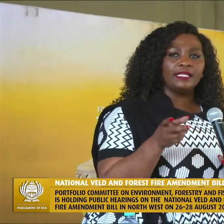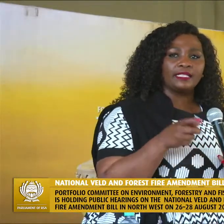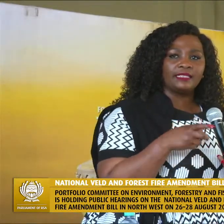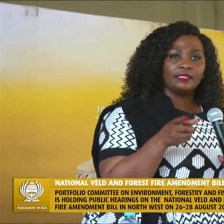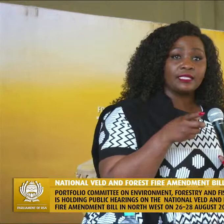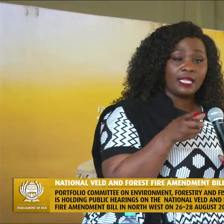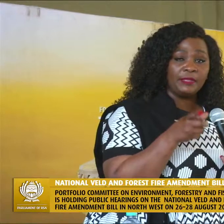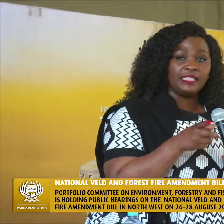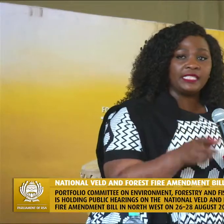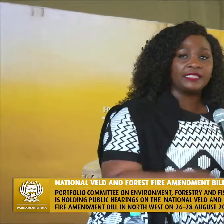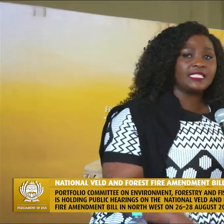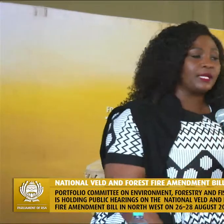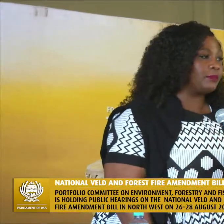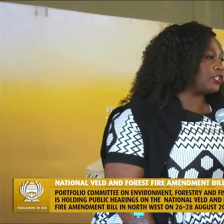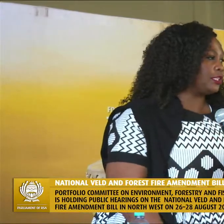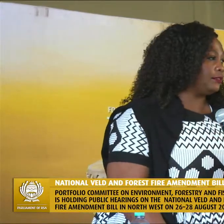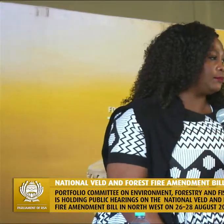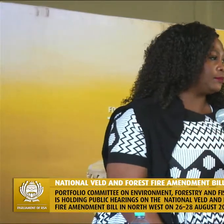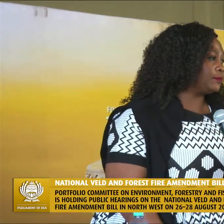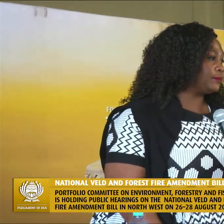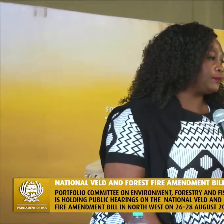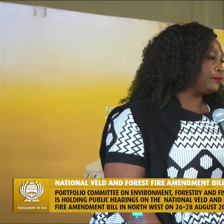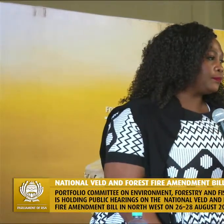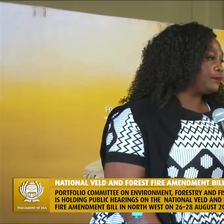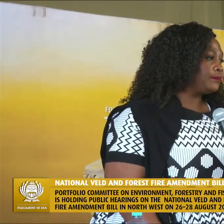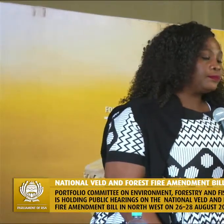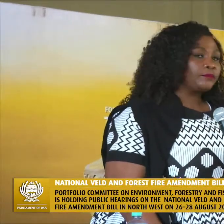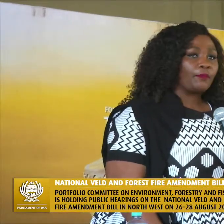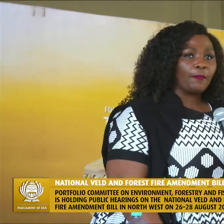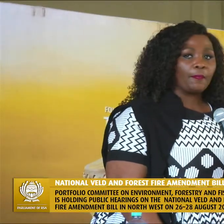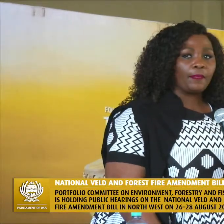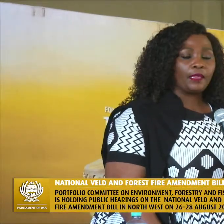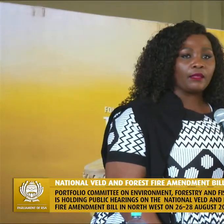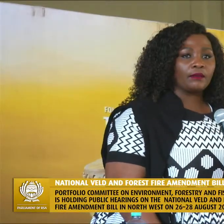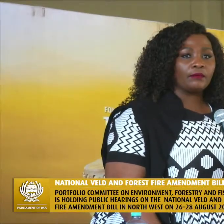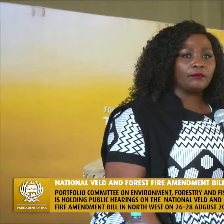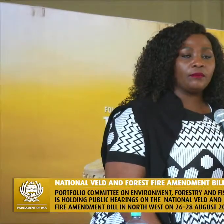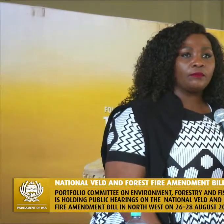uh submitting a return submission with